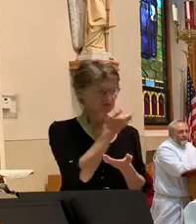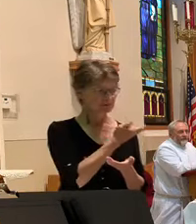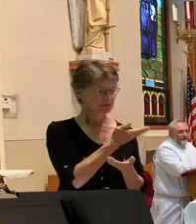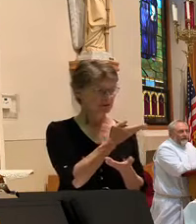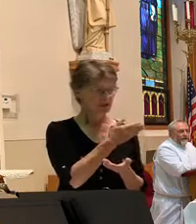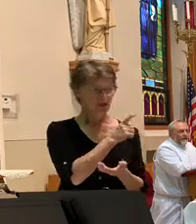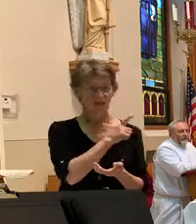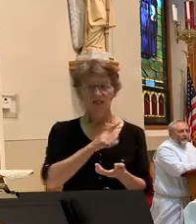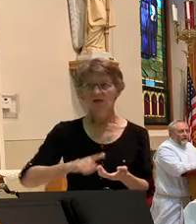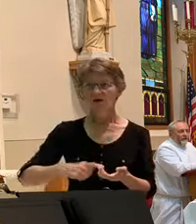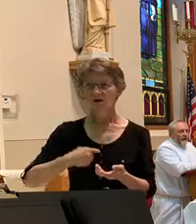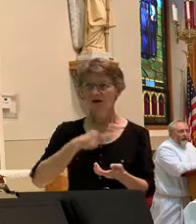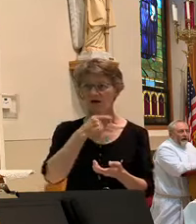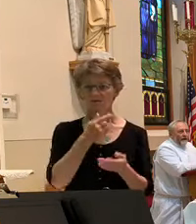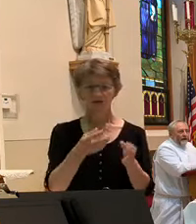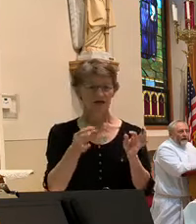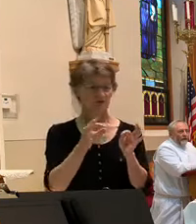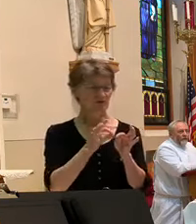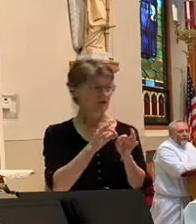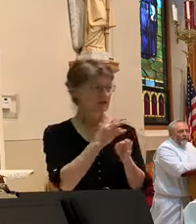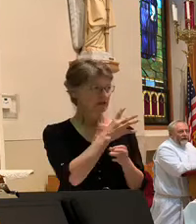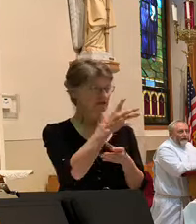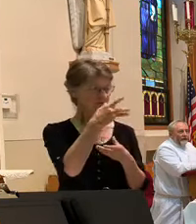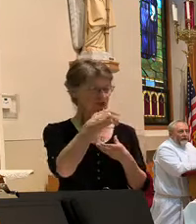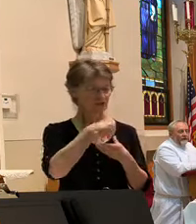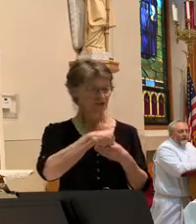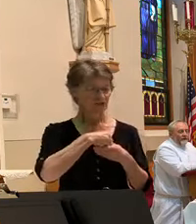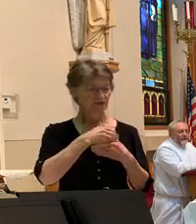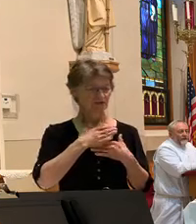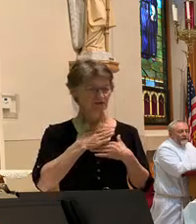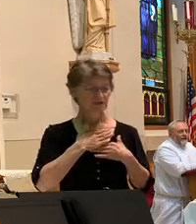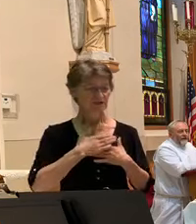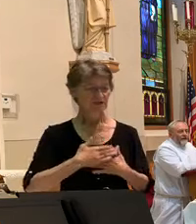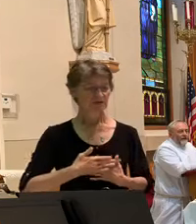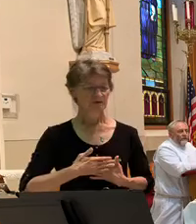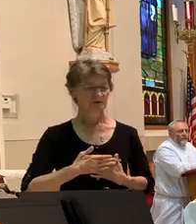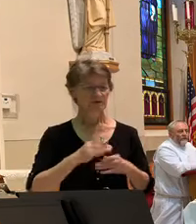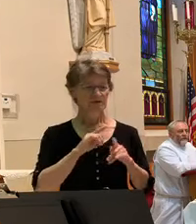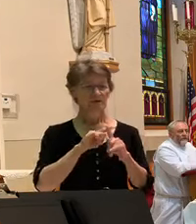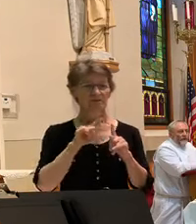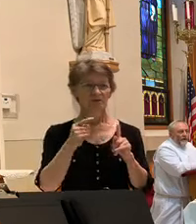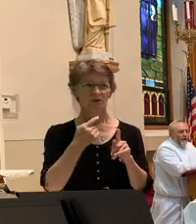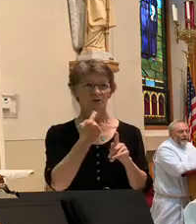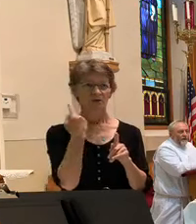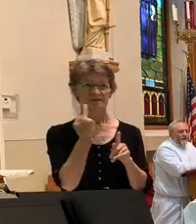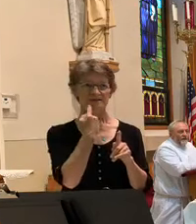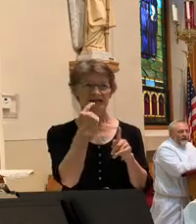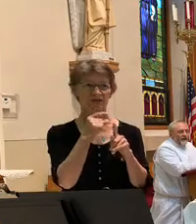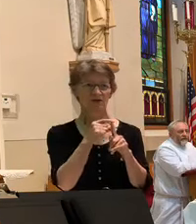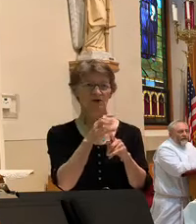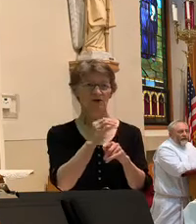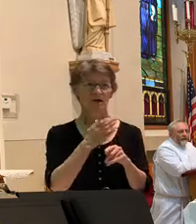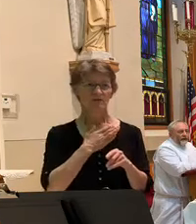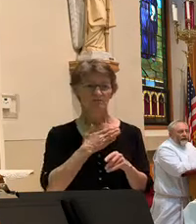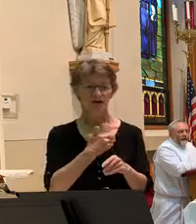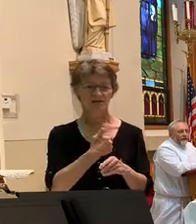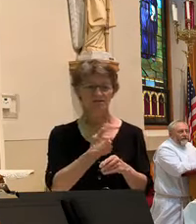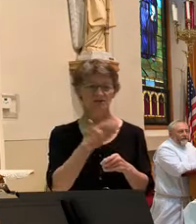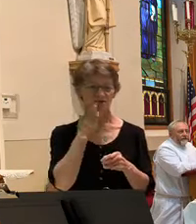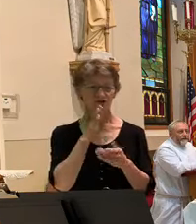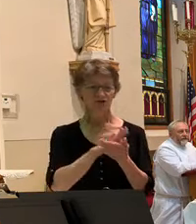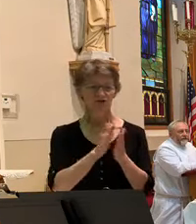the Lamb. Lord, I am not worthy that you should enter under my roof, but only say the word